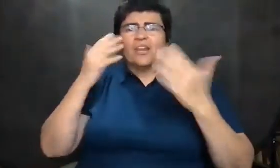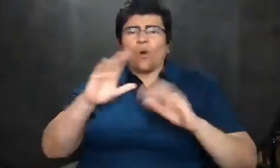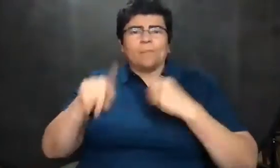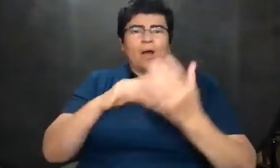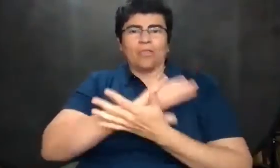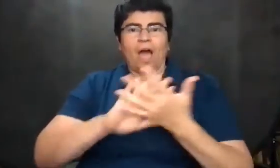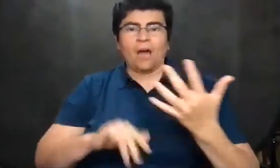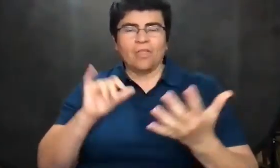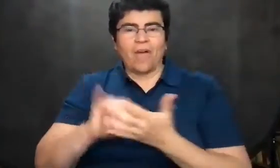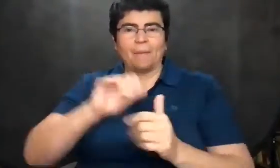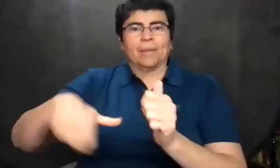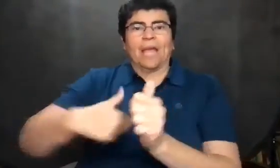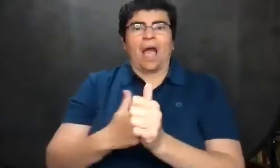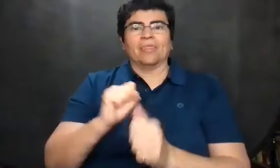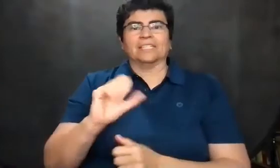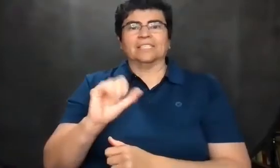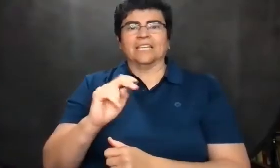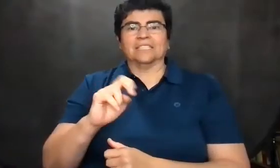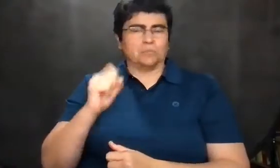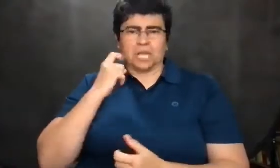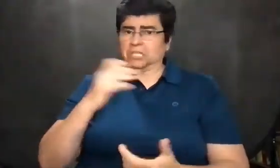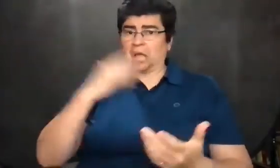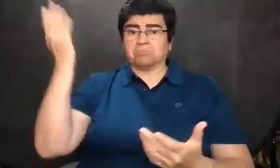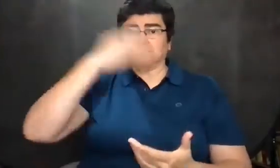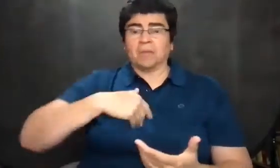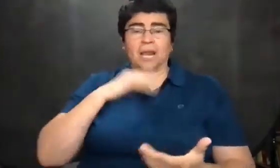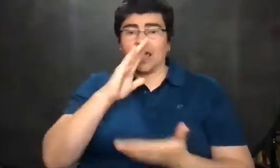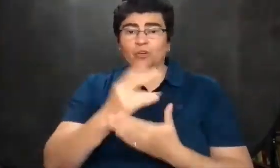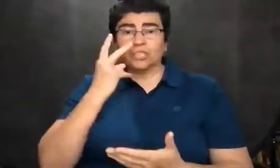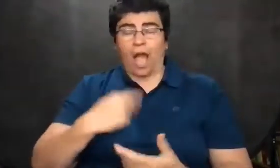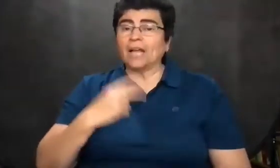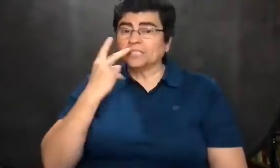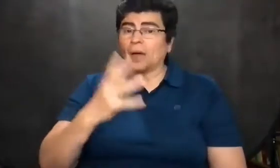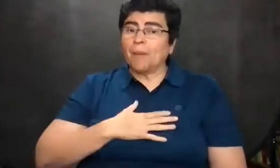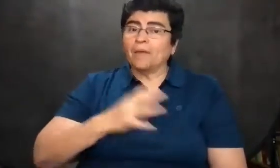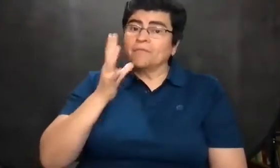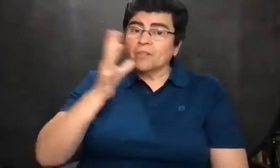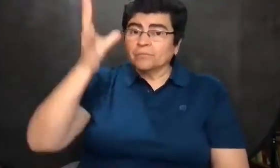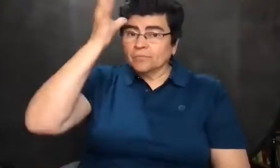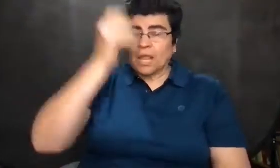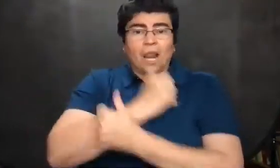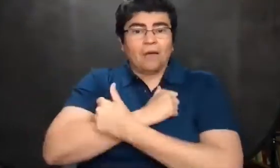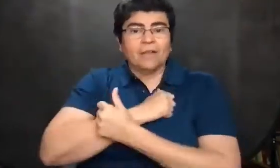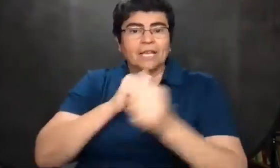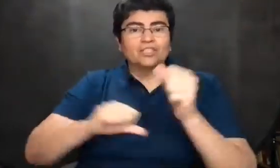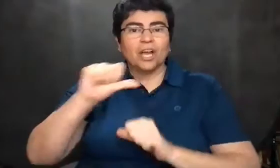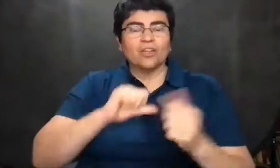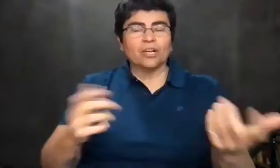the scenes stuff because I didn't ever see any of that. I only saw my father and mother being loving towards one another. So that's